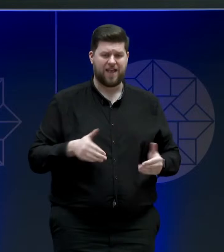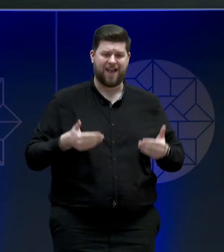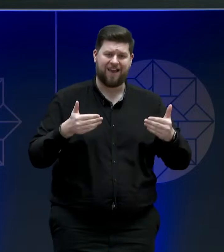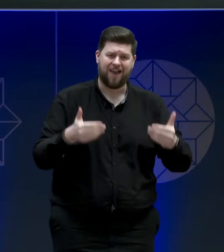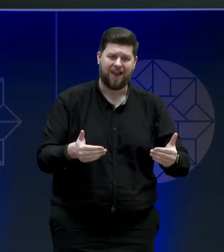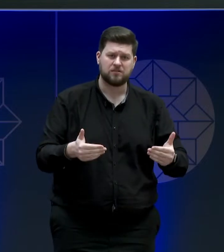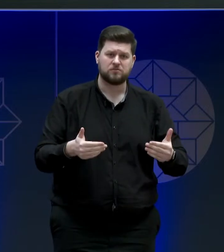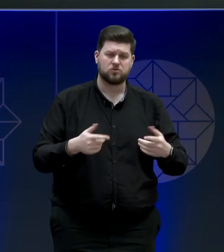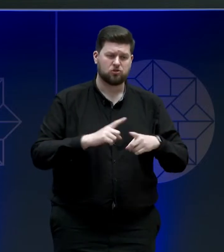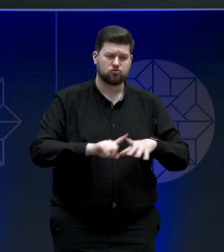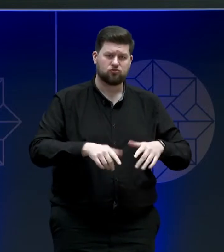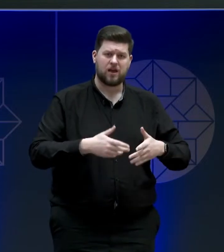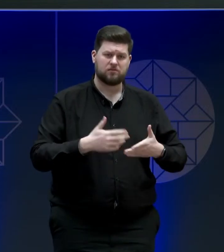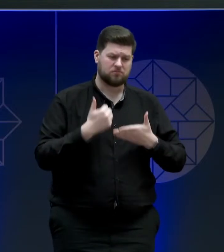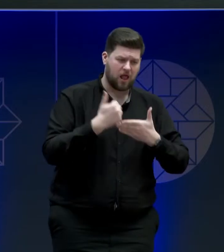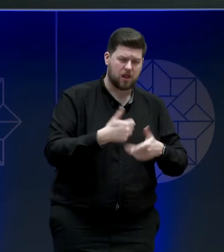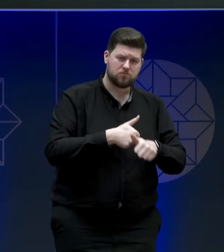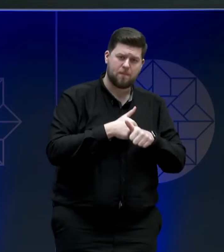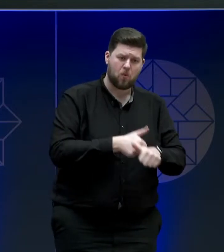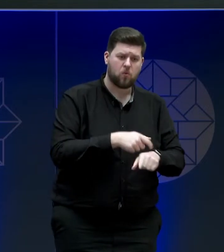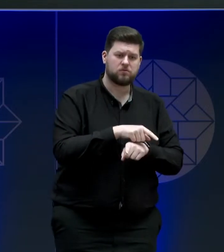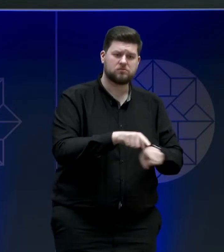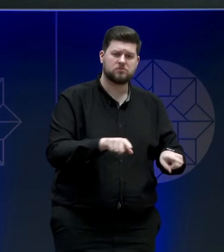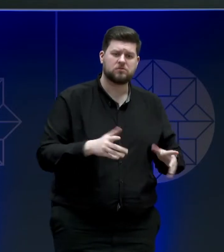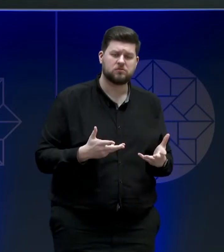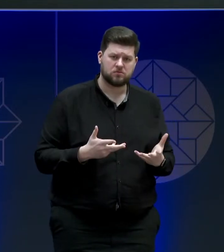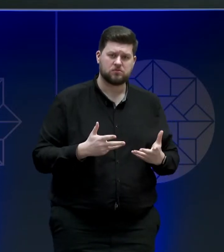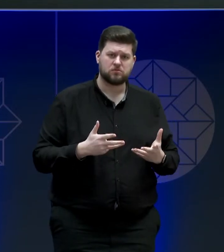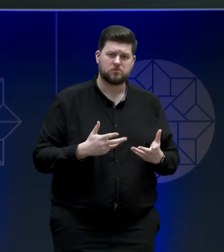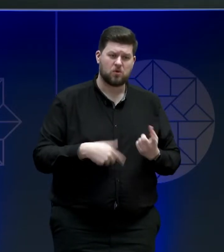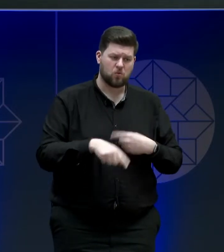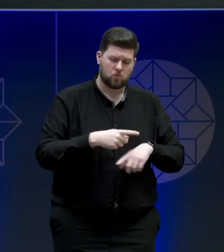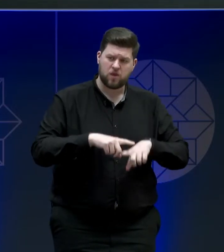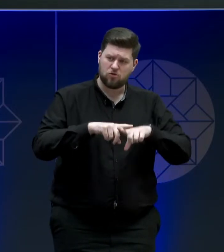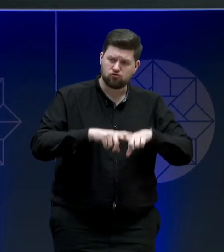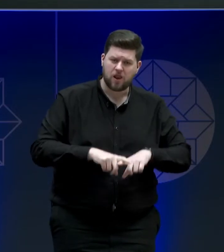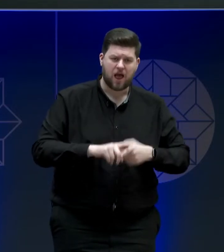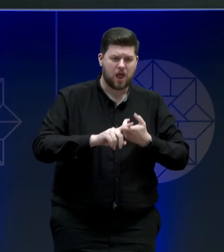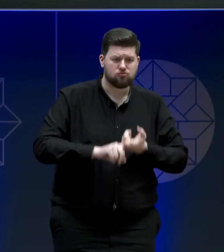address those circumstances, and that we rely heavily on